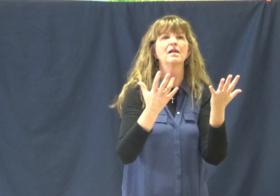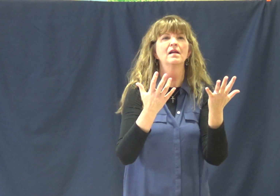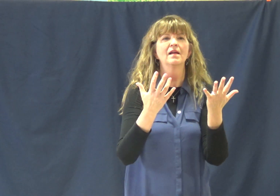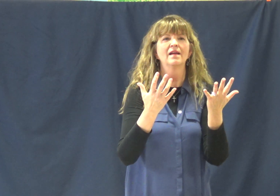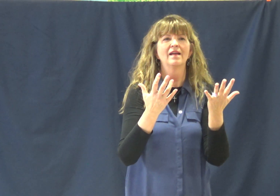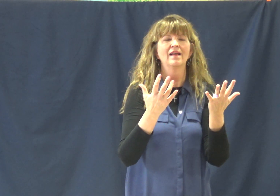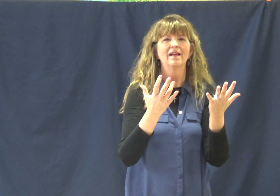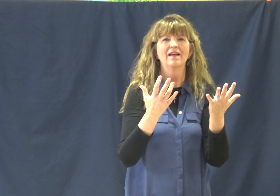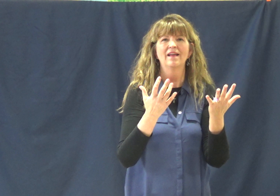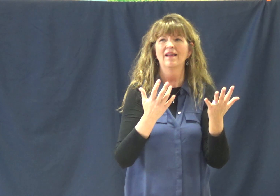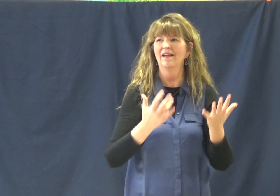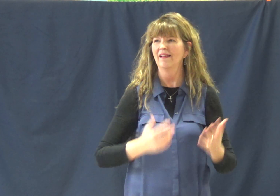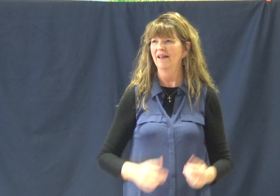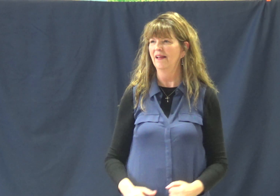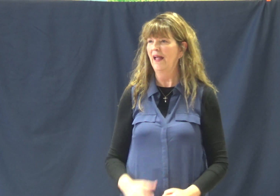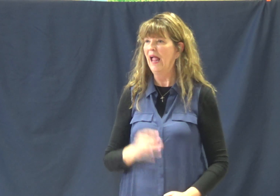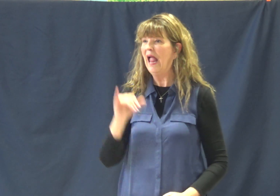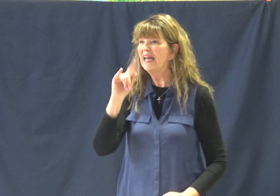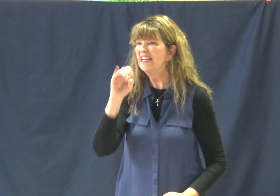and memorize it,